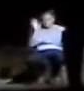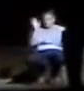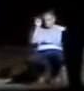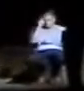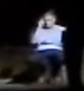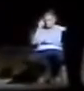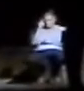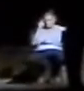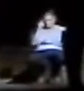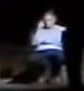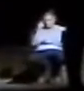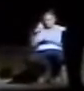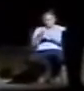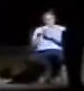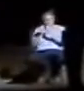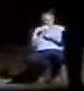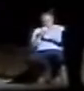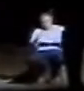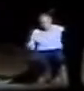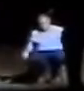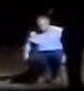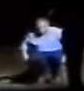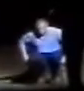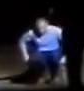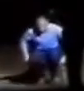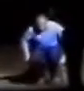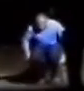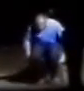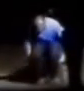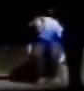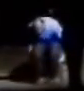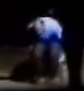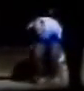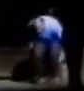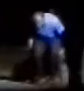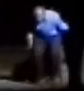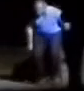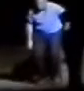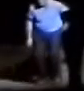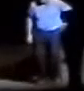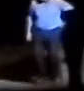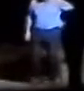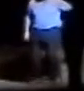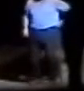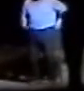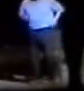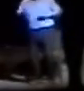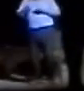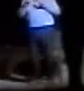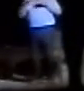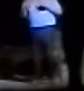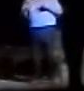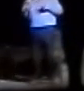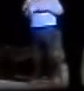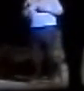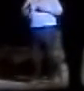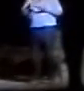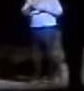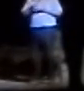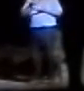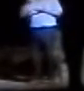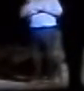So, let's worship together. You want to come down front? Come down front. When you're done, you've taken the bread and the